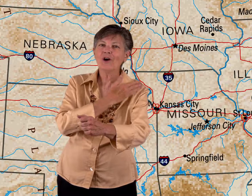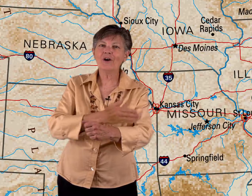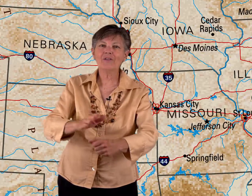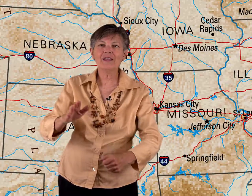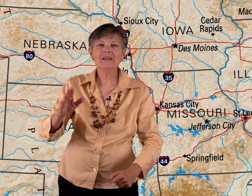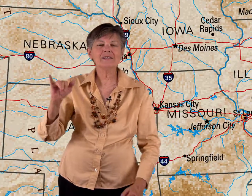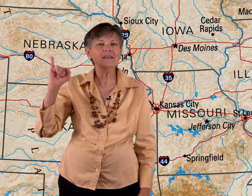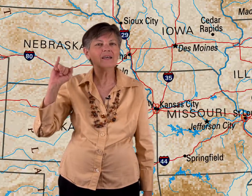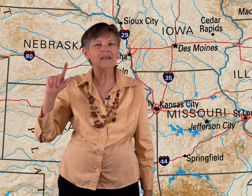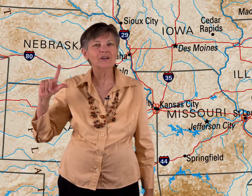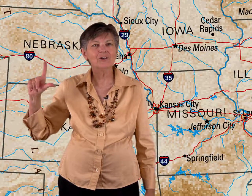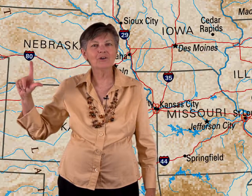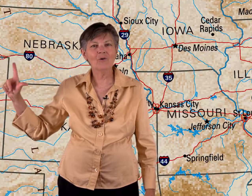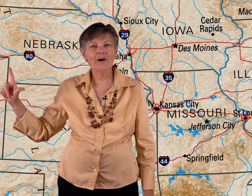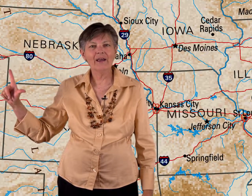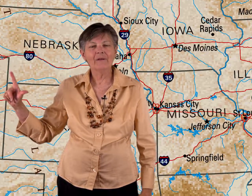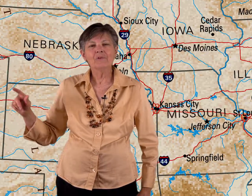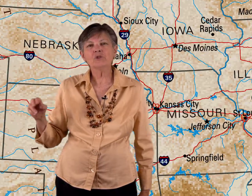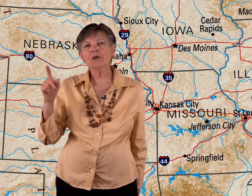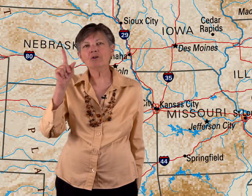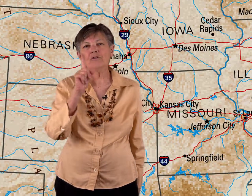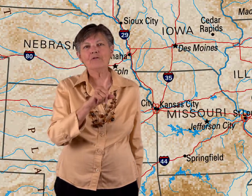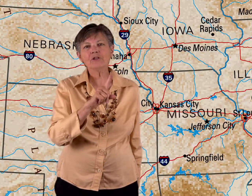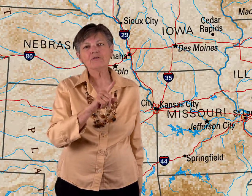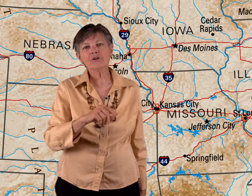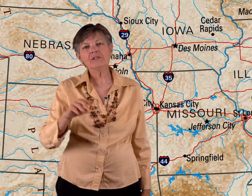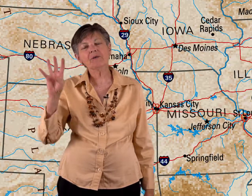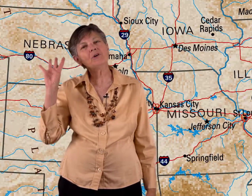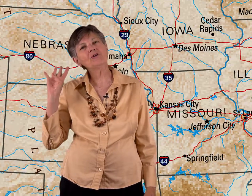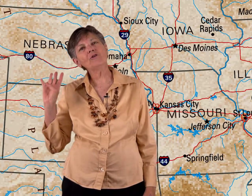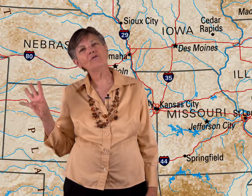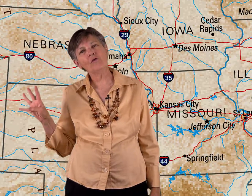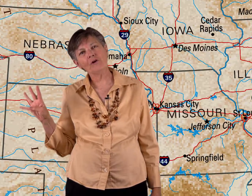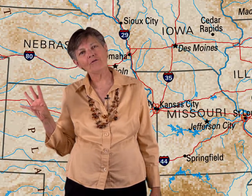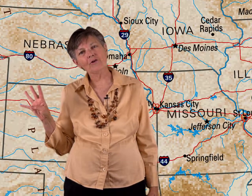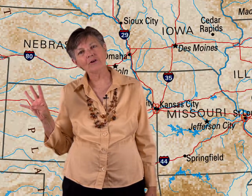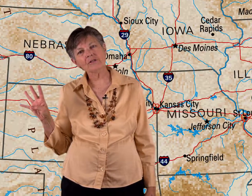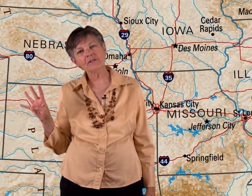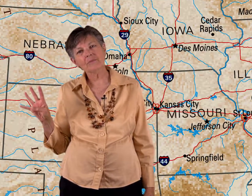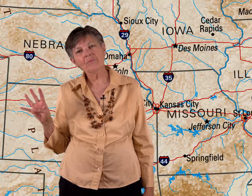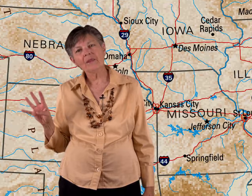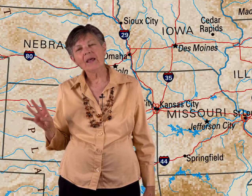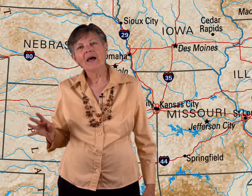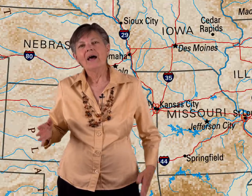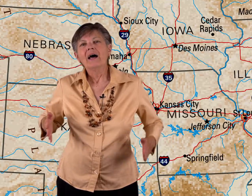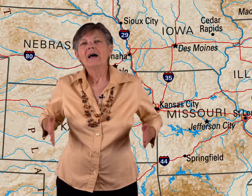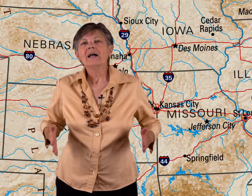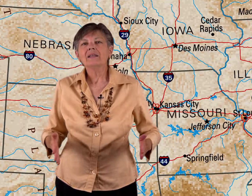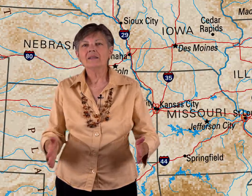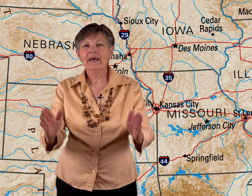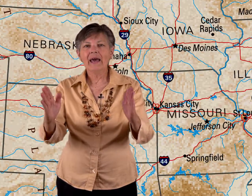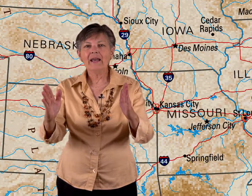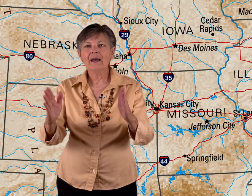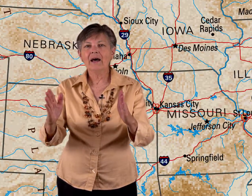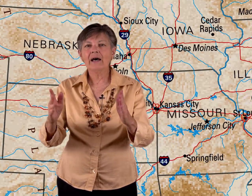are these Illinois. So we're going to do the first verse, and then we're going to do the fourth verse. Let